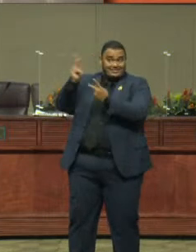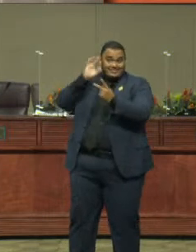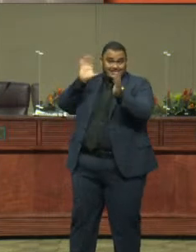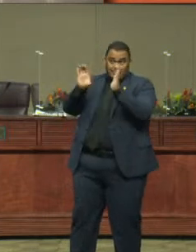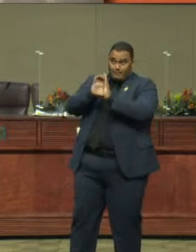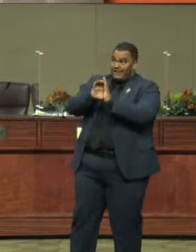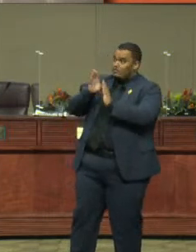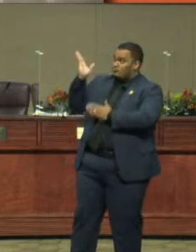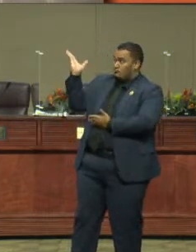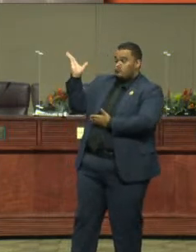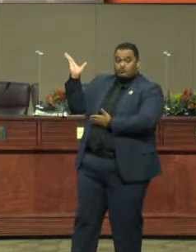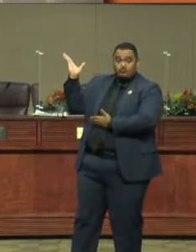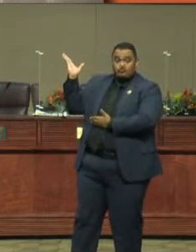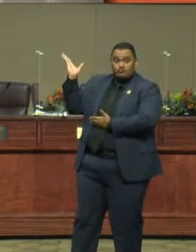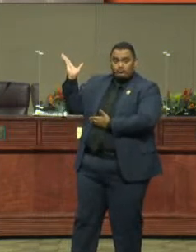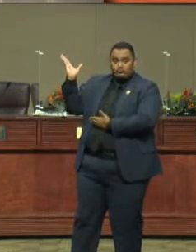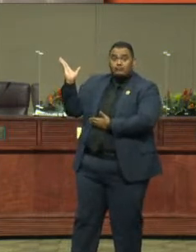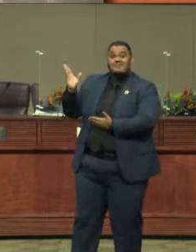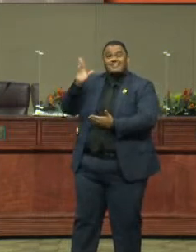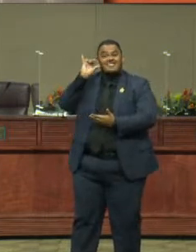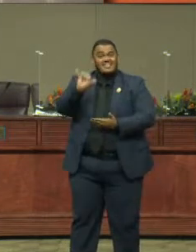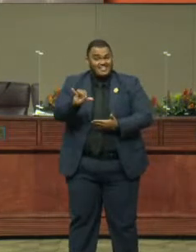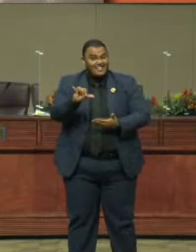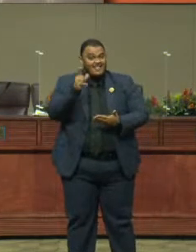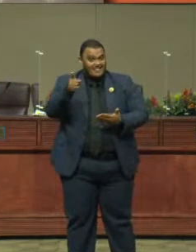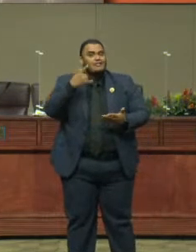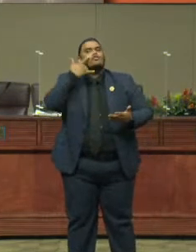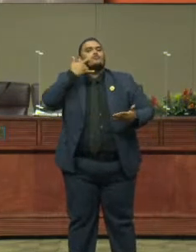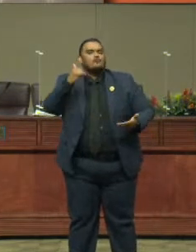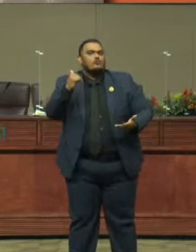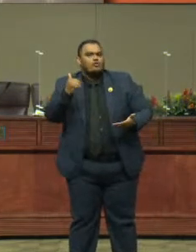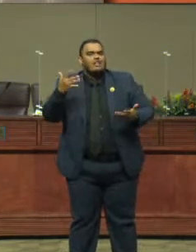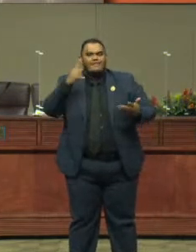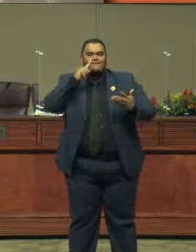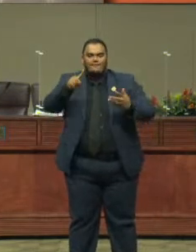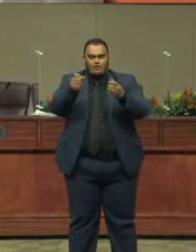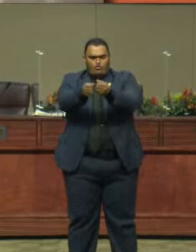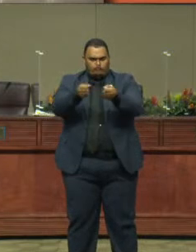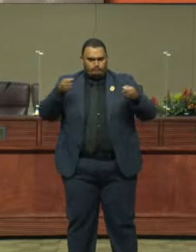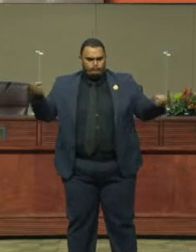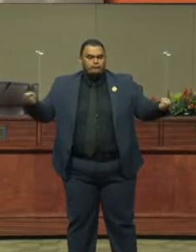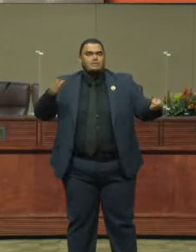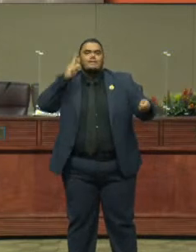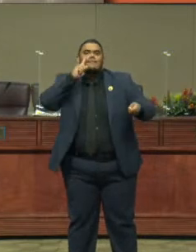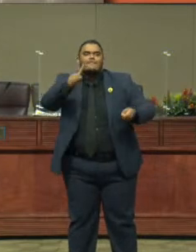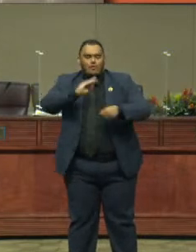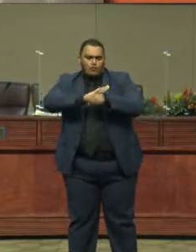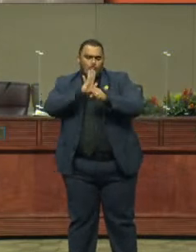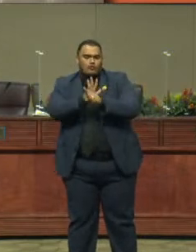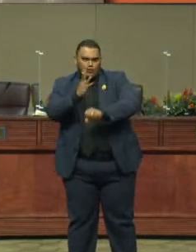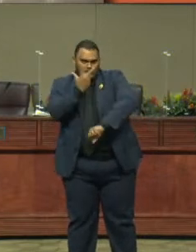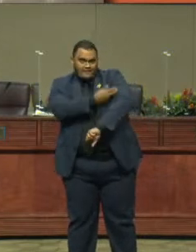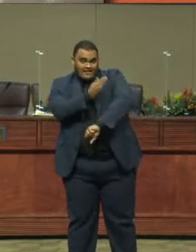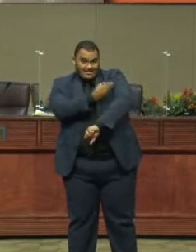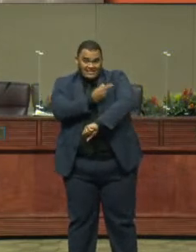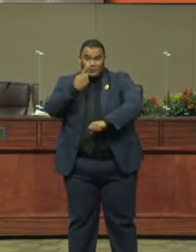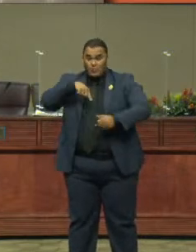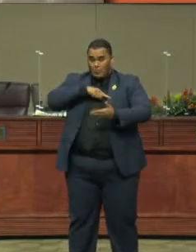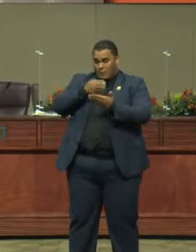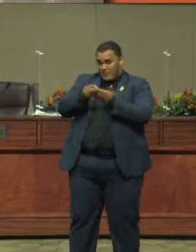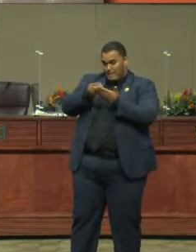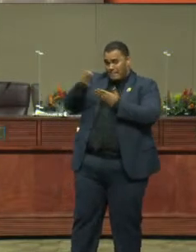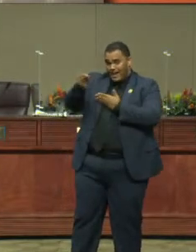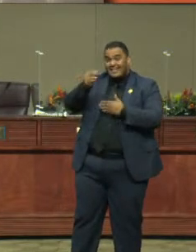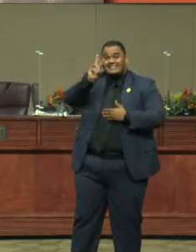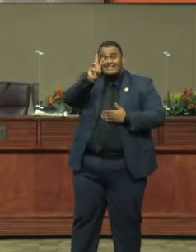refrigeration pieces of equipment will look like. We paid $67,000 for the 3 units that you